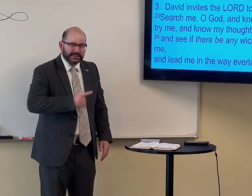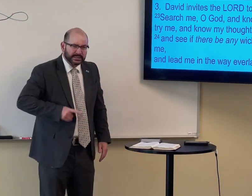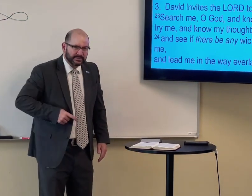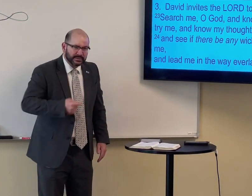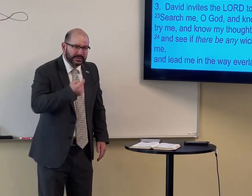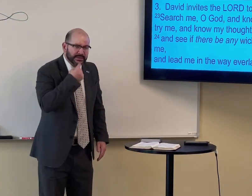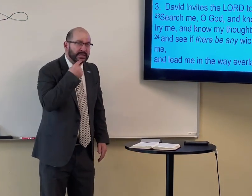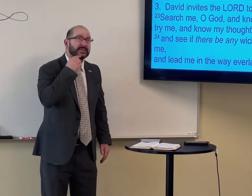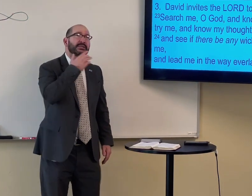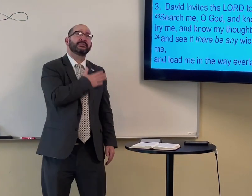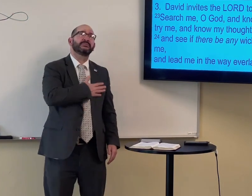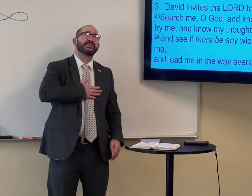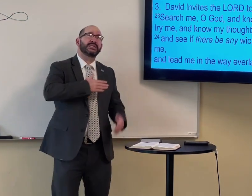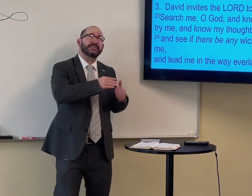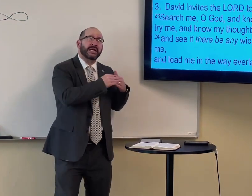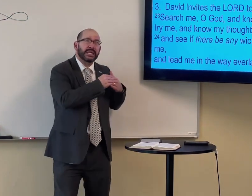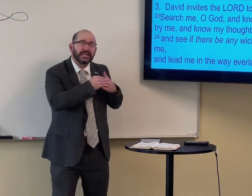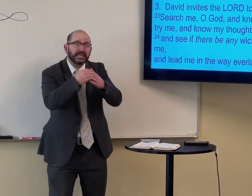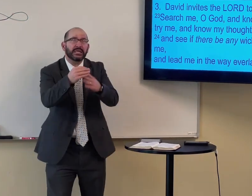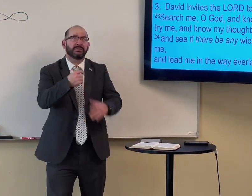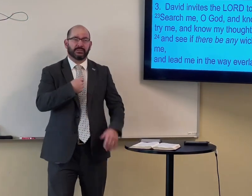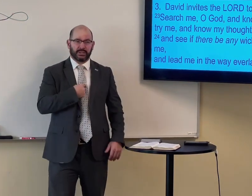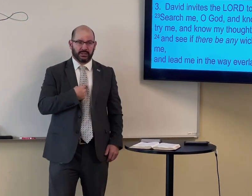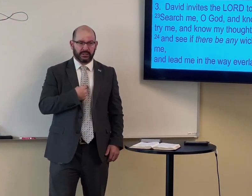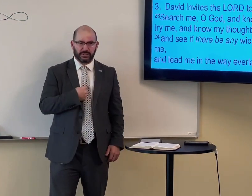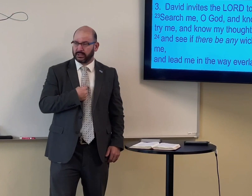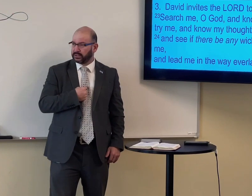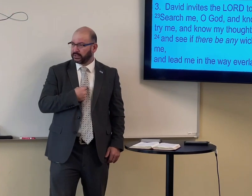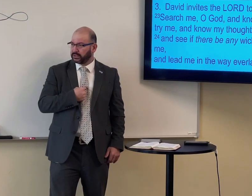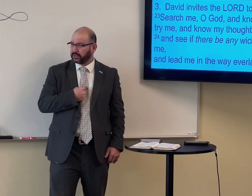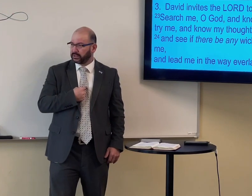And David says, God, lead me